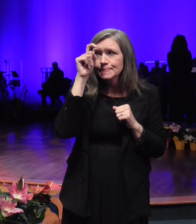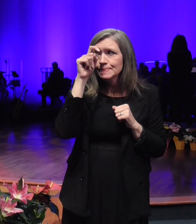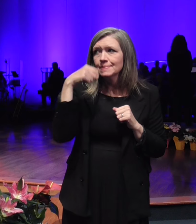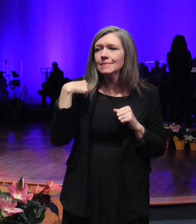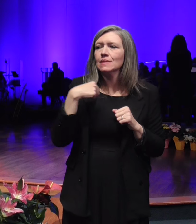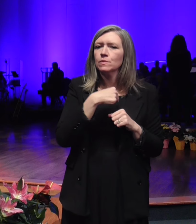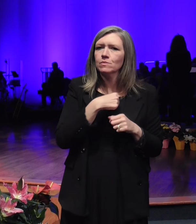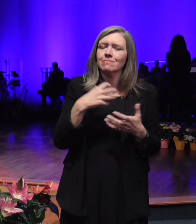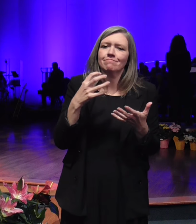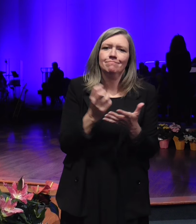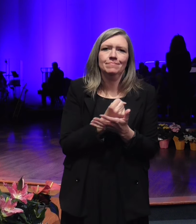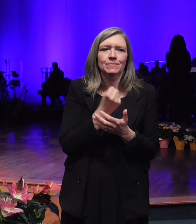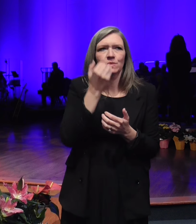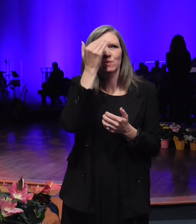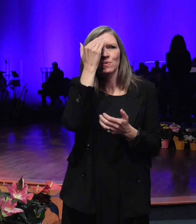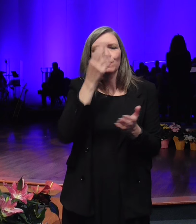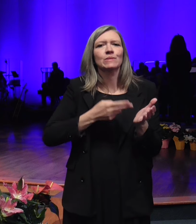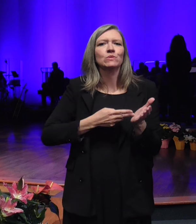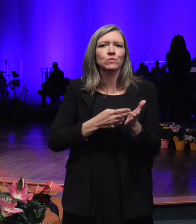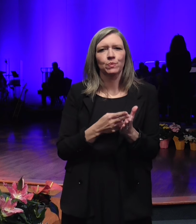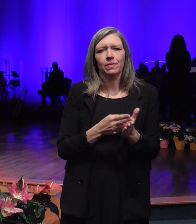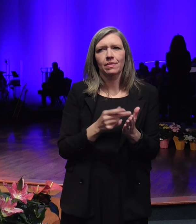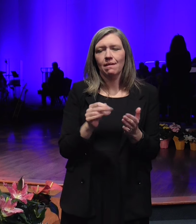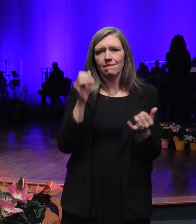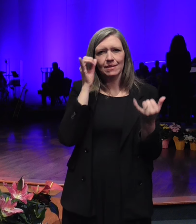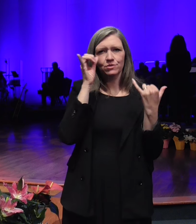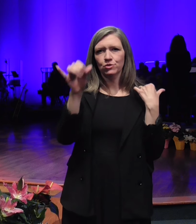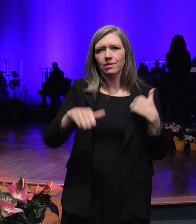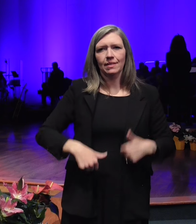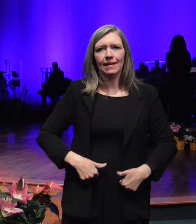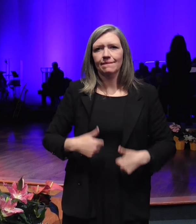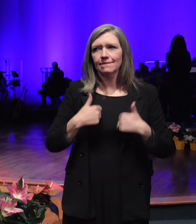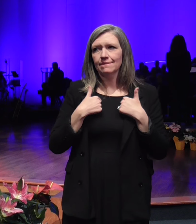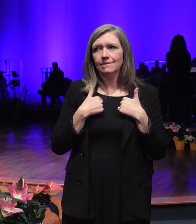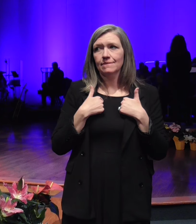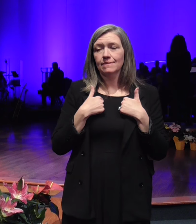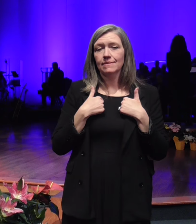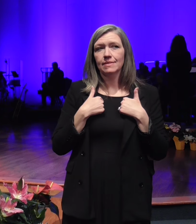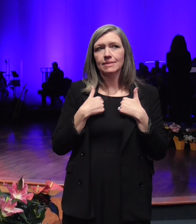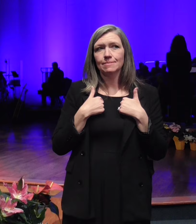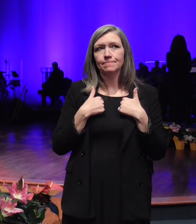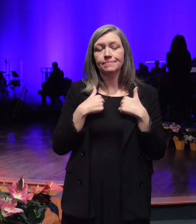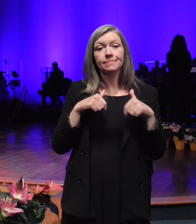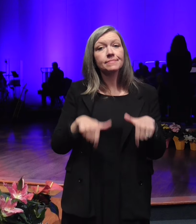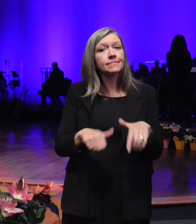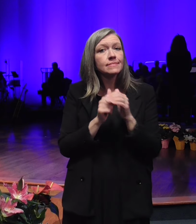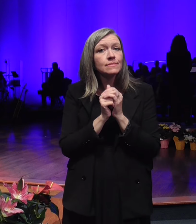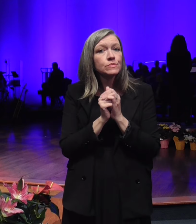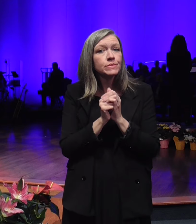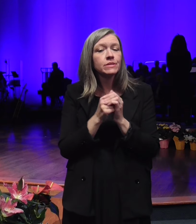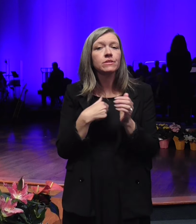very truth of eternal life. So I release this prayer